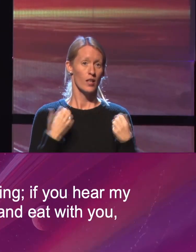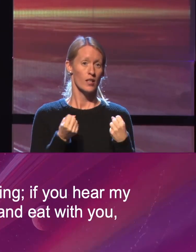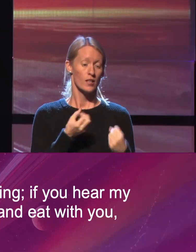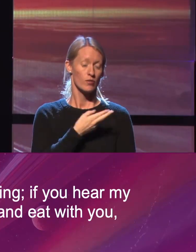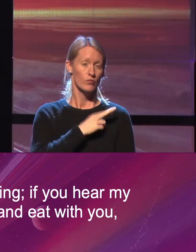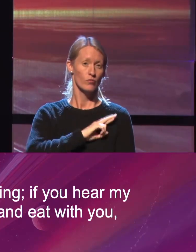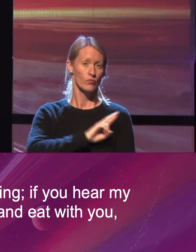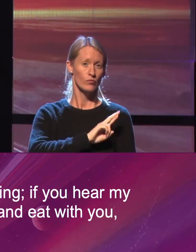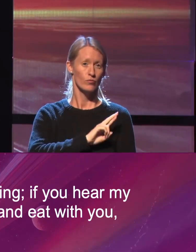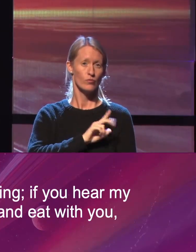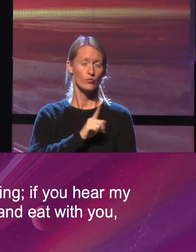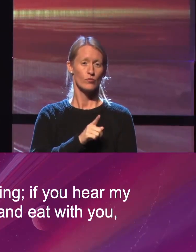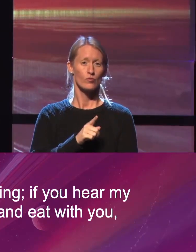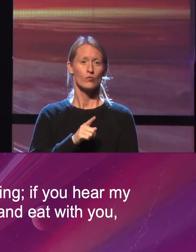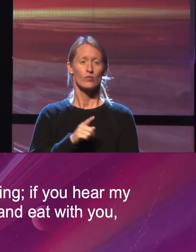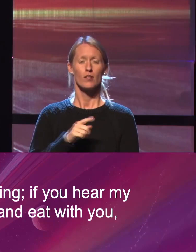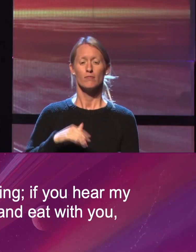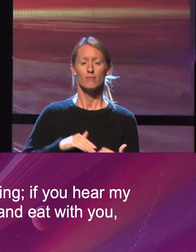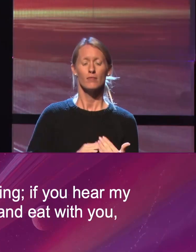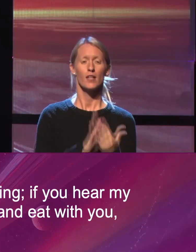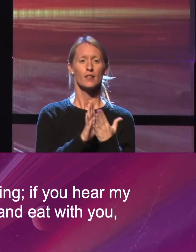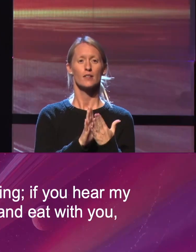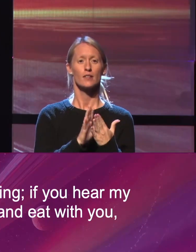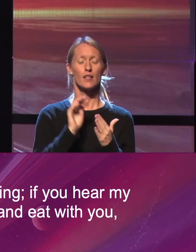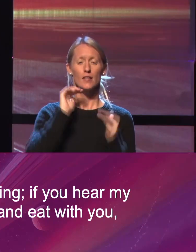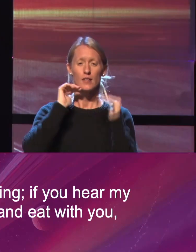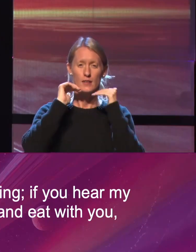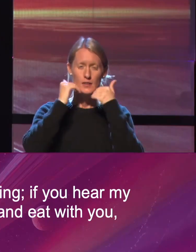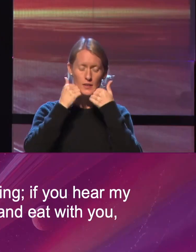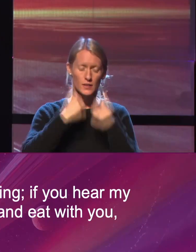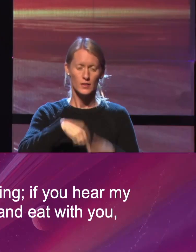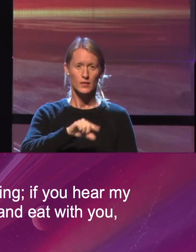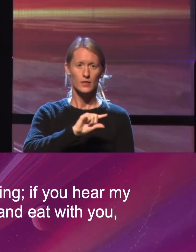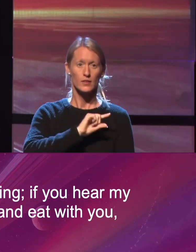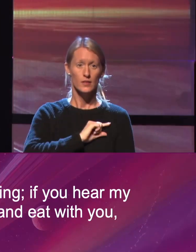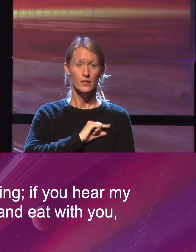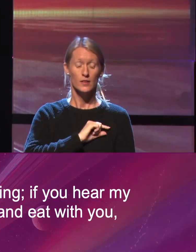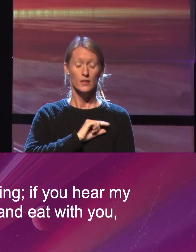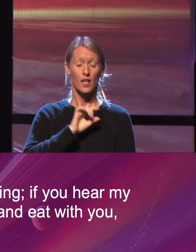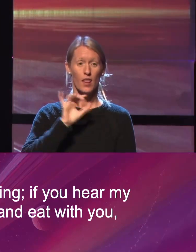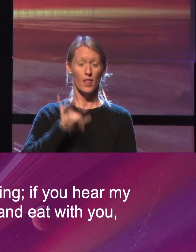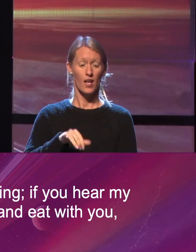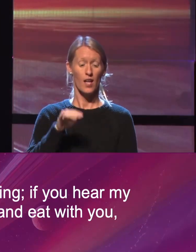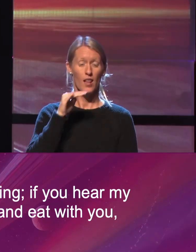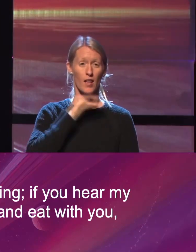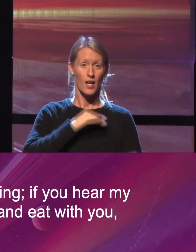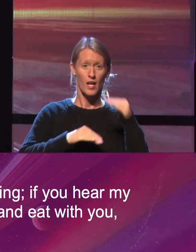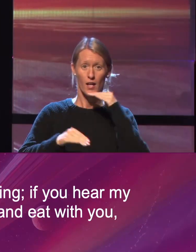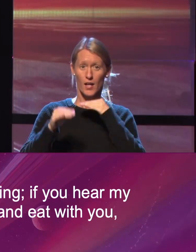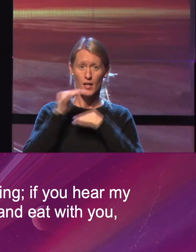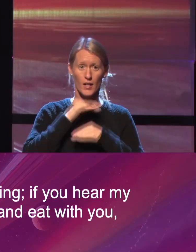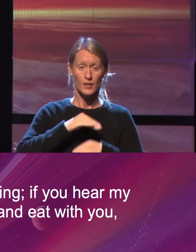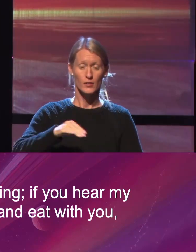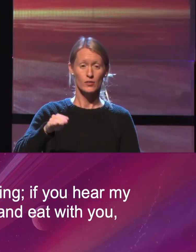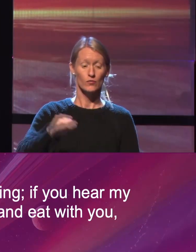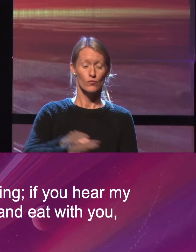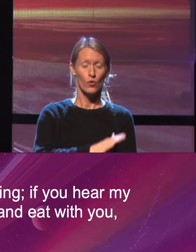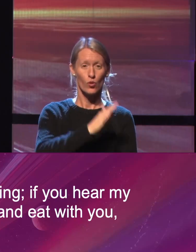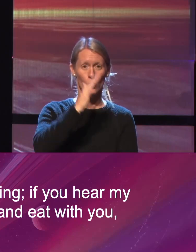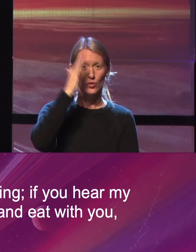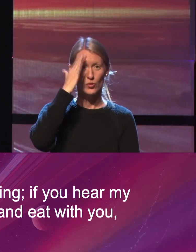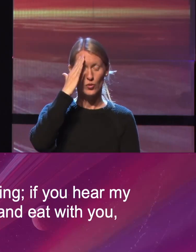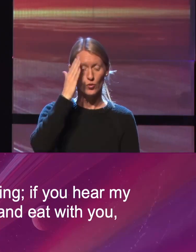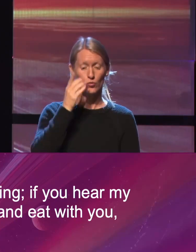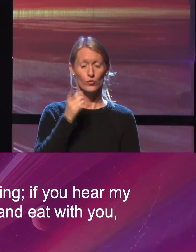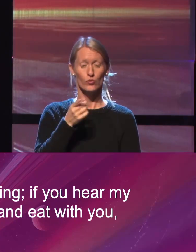with guilt and shame. And what Jesus is saying is the guilt and the shame are actual lies, that you are fully known, that you are on